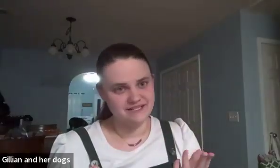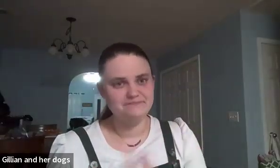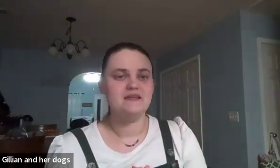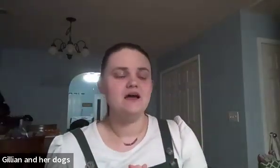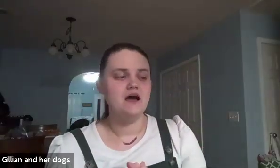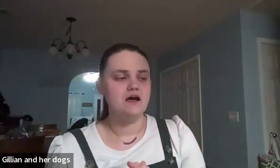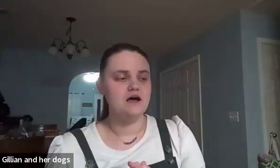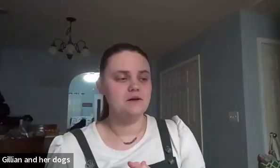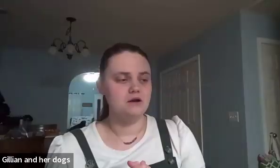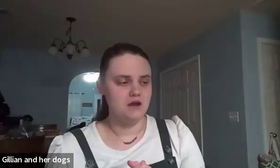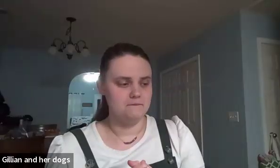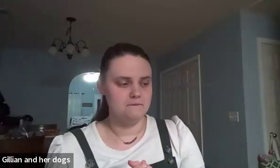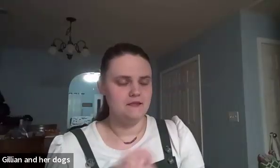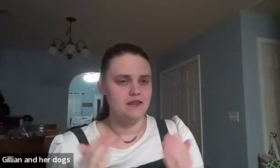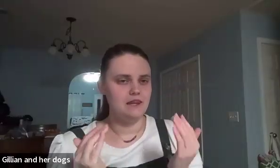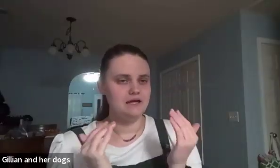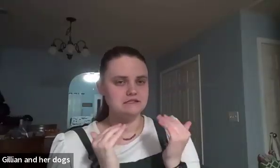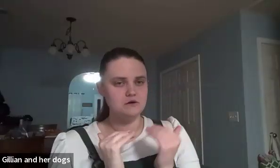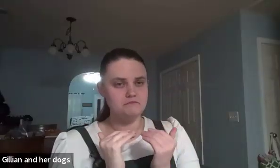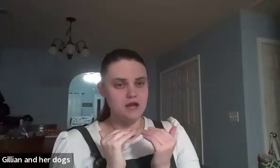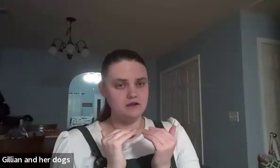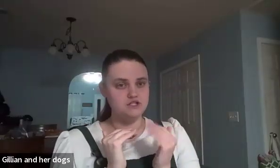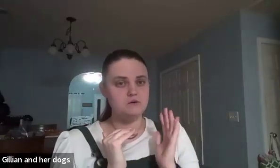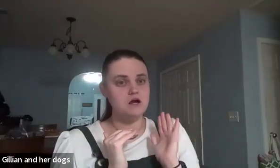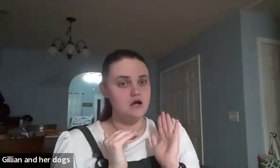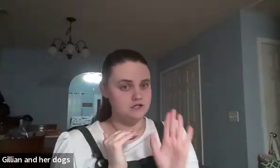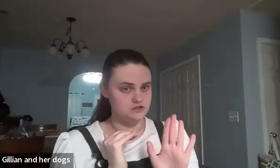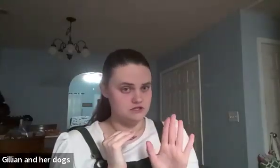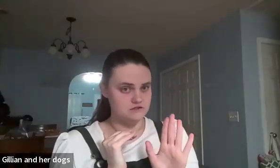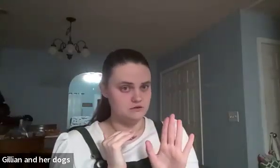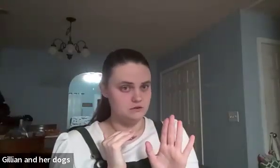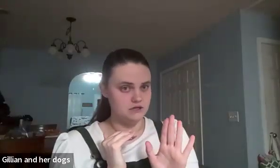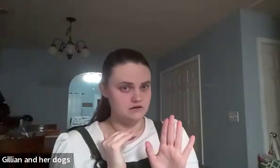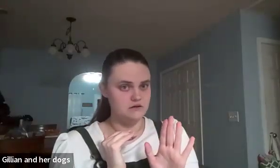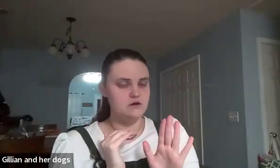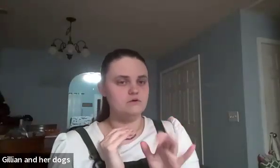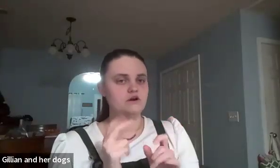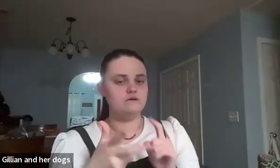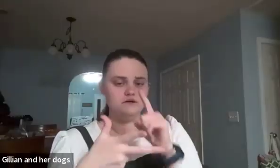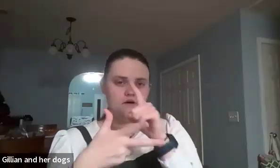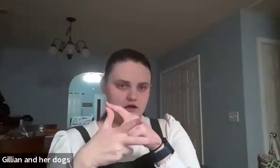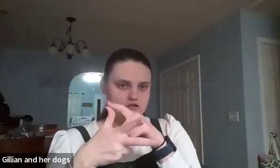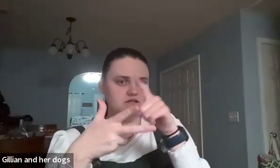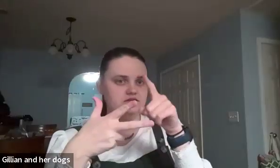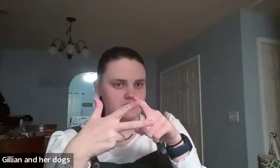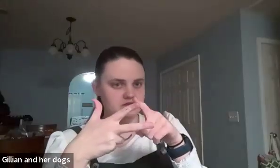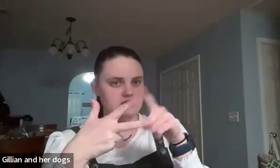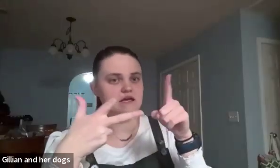funny. Okay, let's go back to our hundreds real quick. We're going to review 100,000